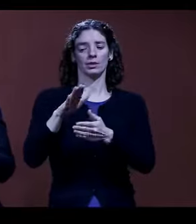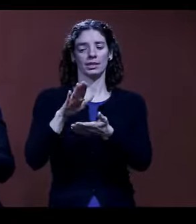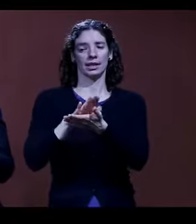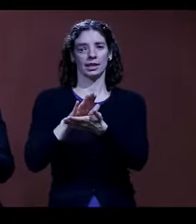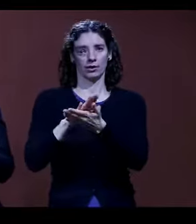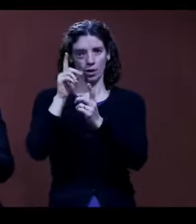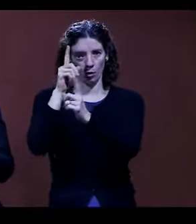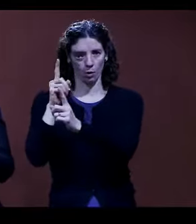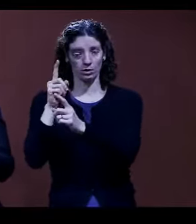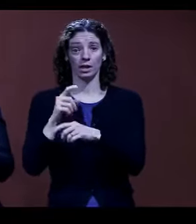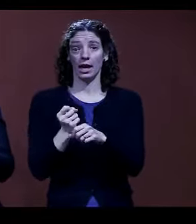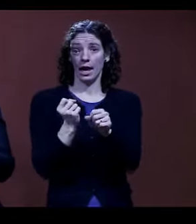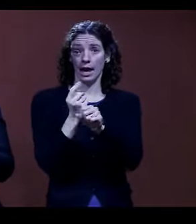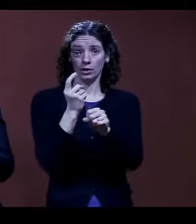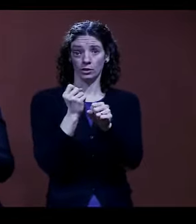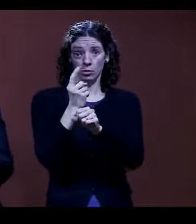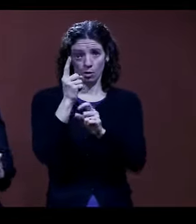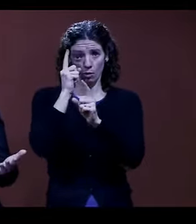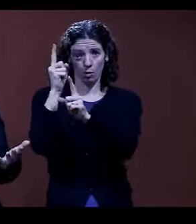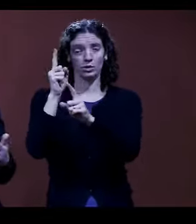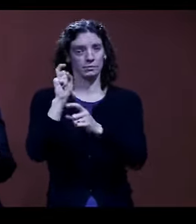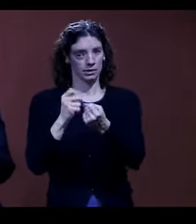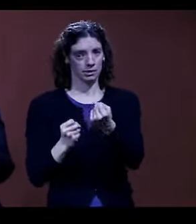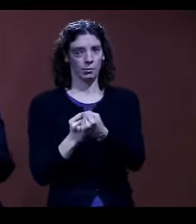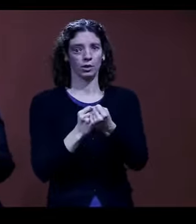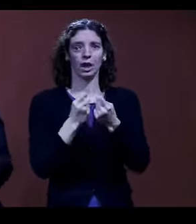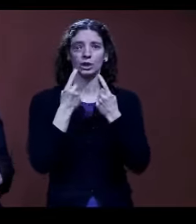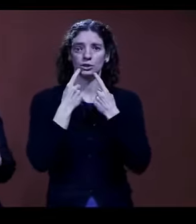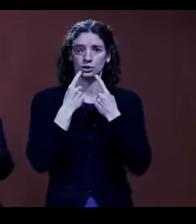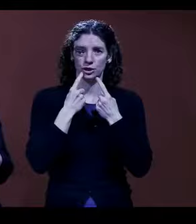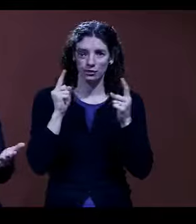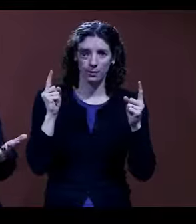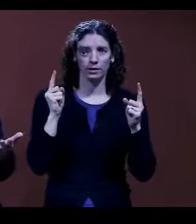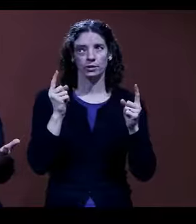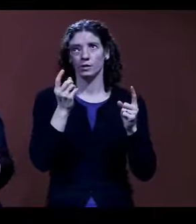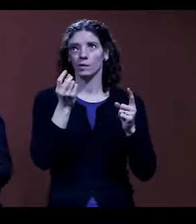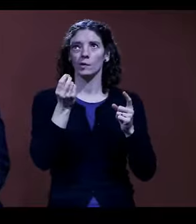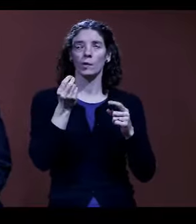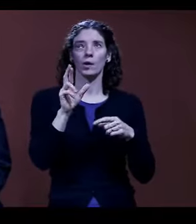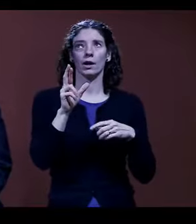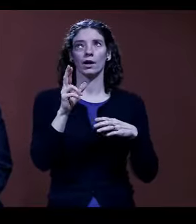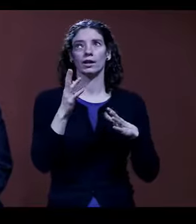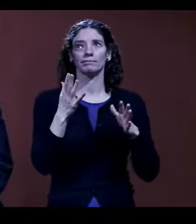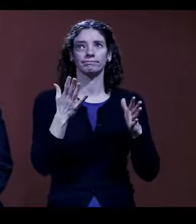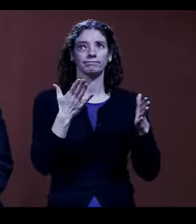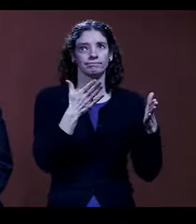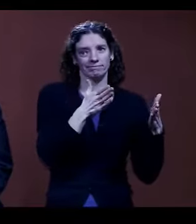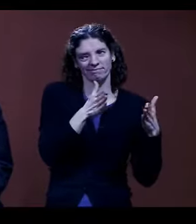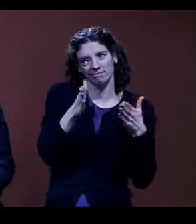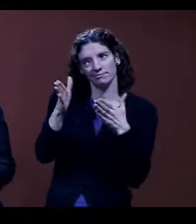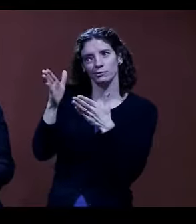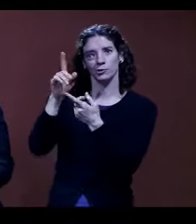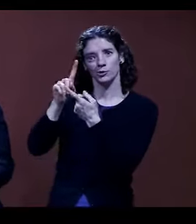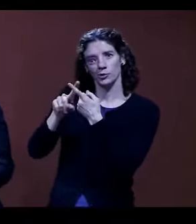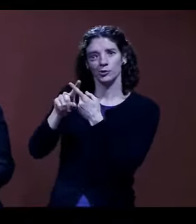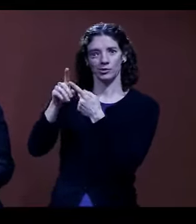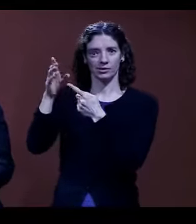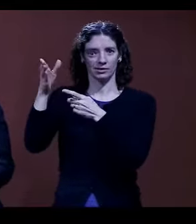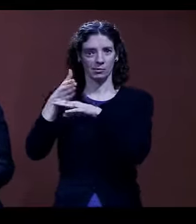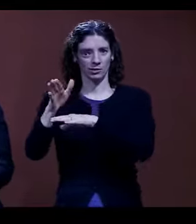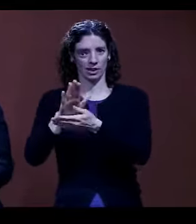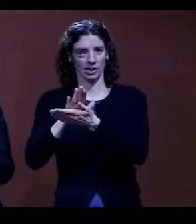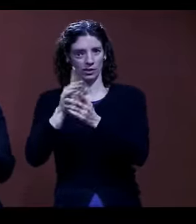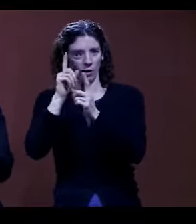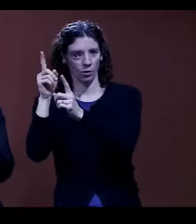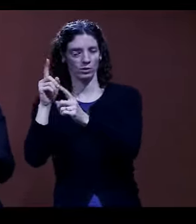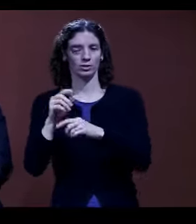goals must support achievement or attainment or kind of moving in the direction of post-secondary goals. Students must be invited